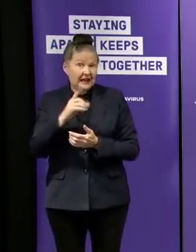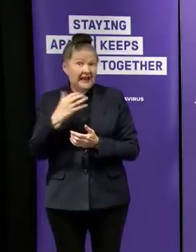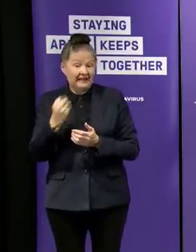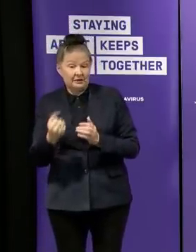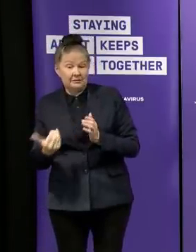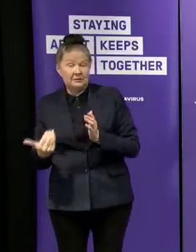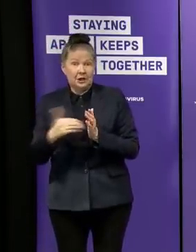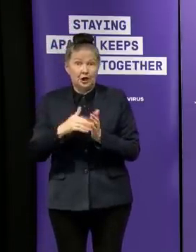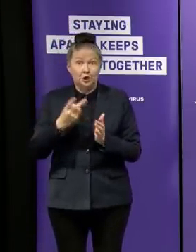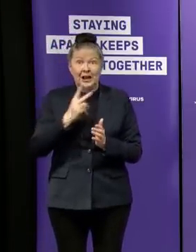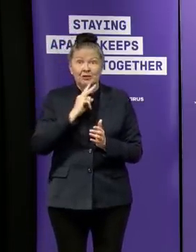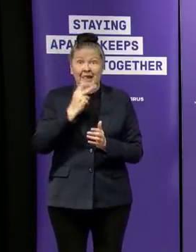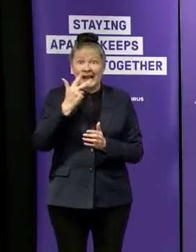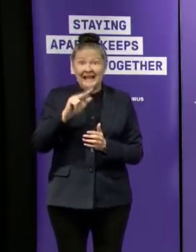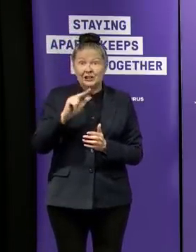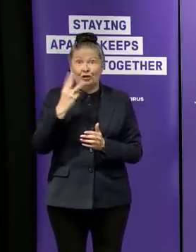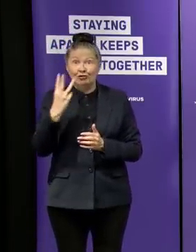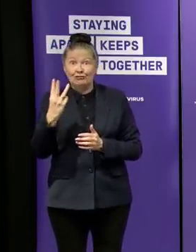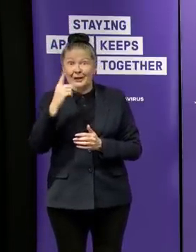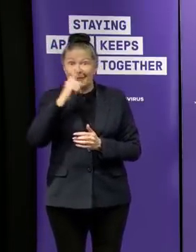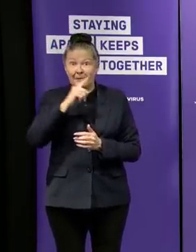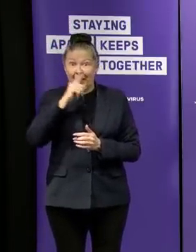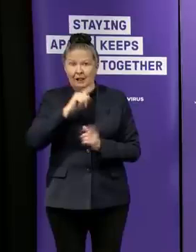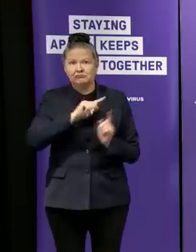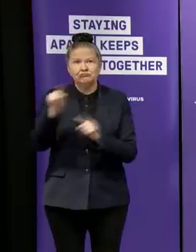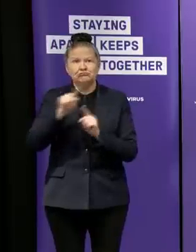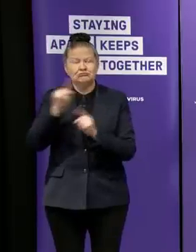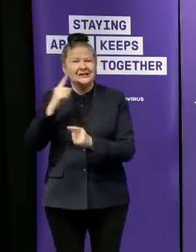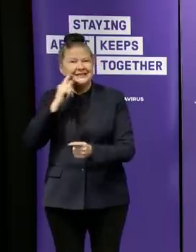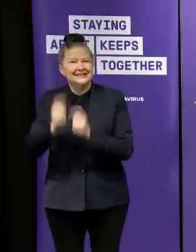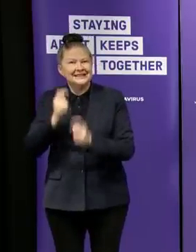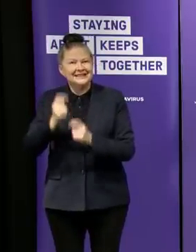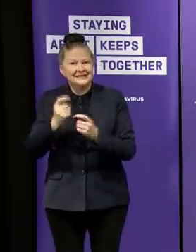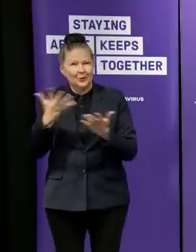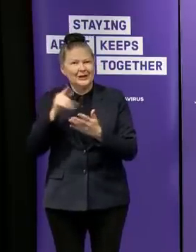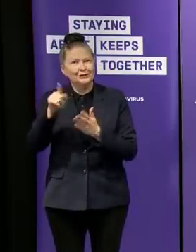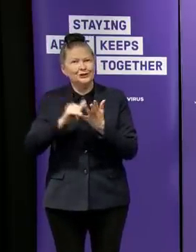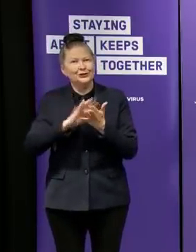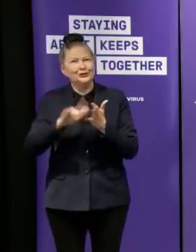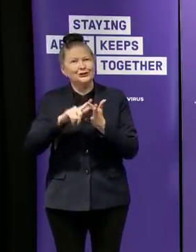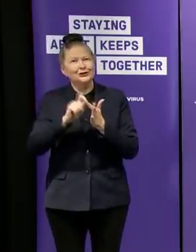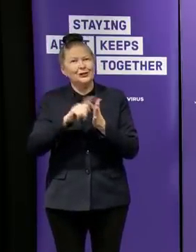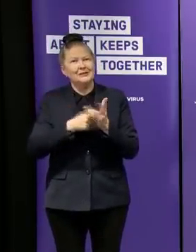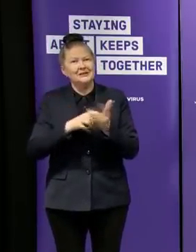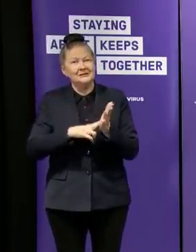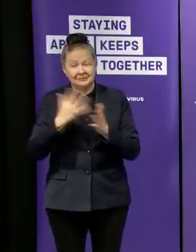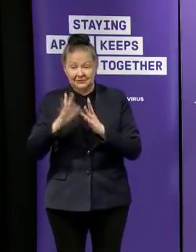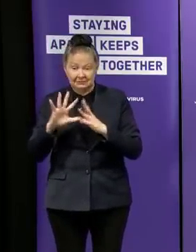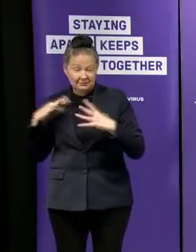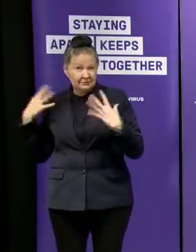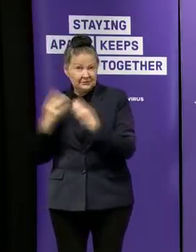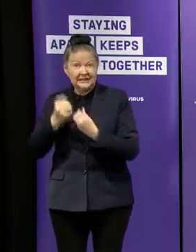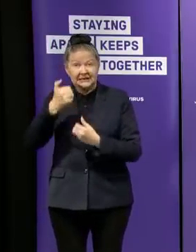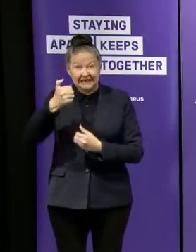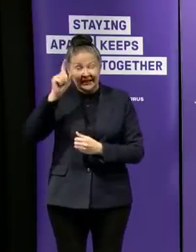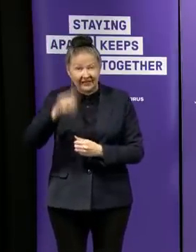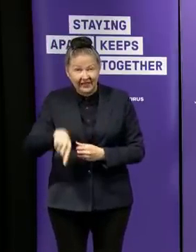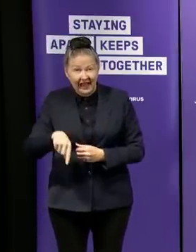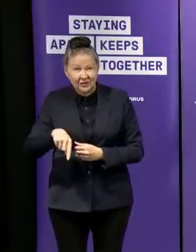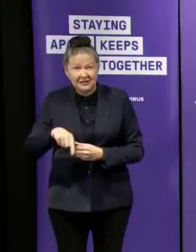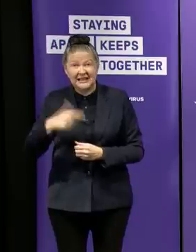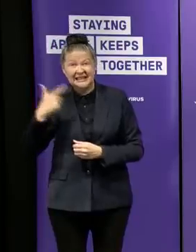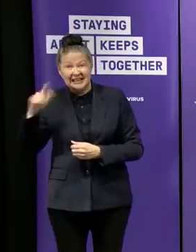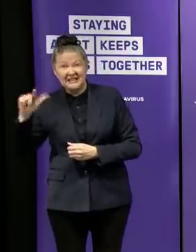tests taken in the Shepparton community, bringing to that number of 6,079